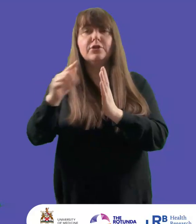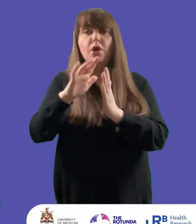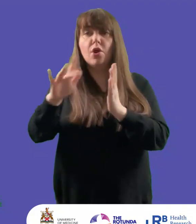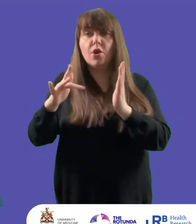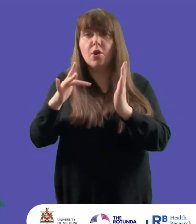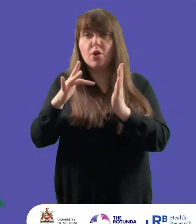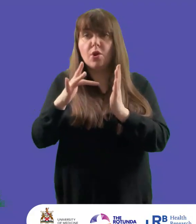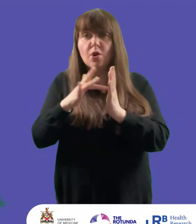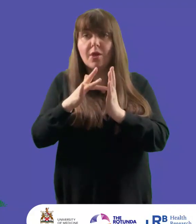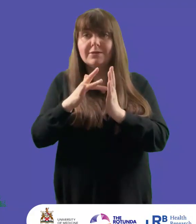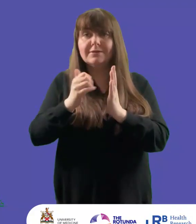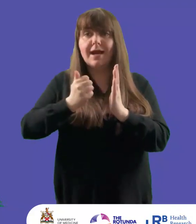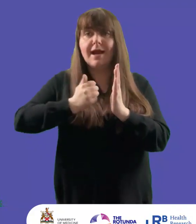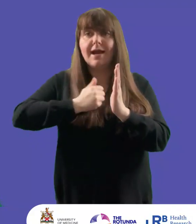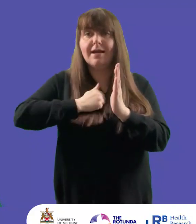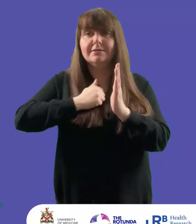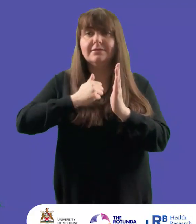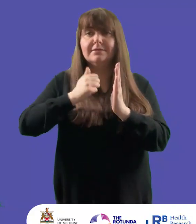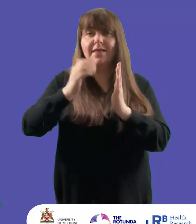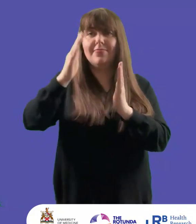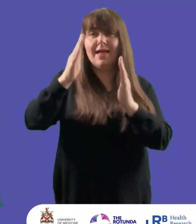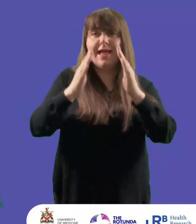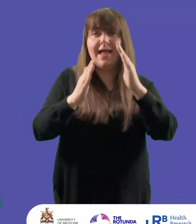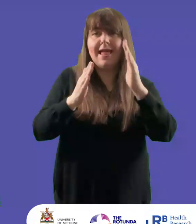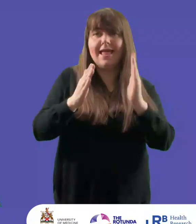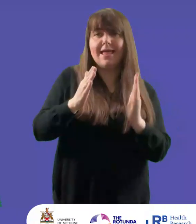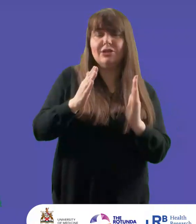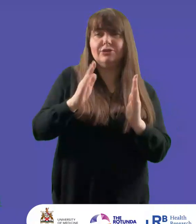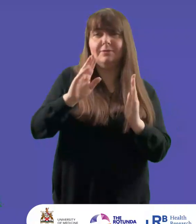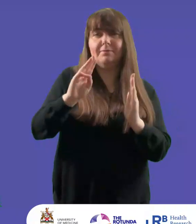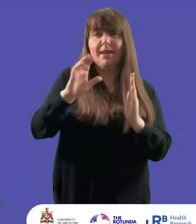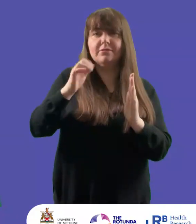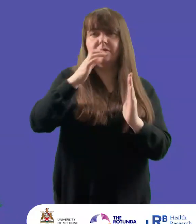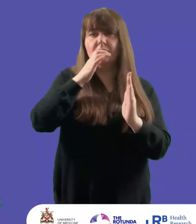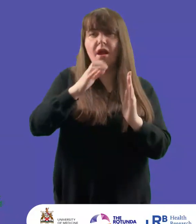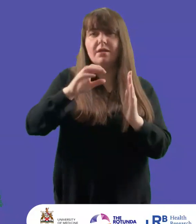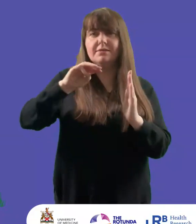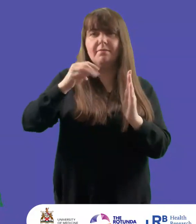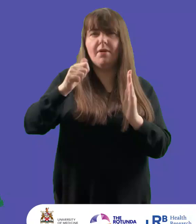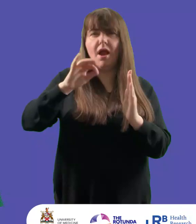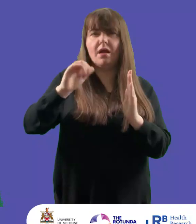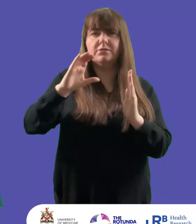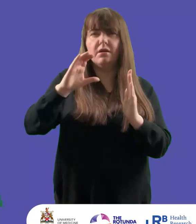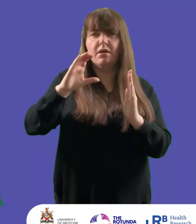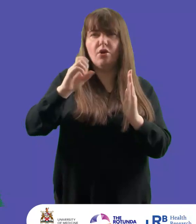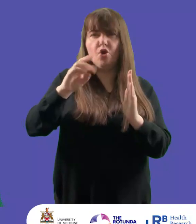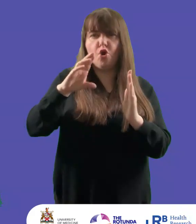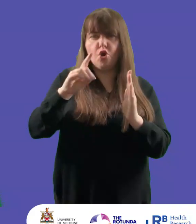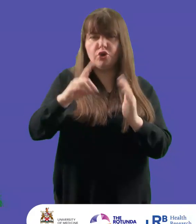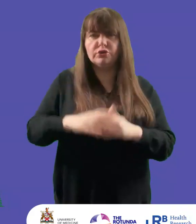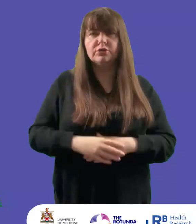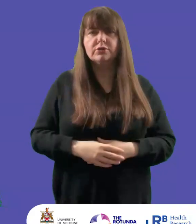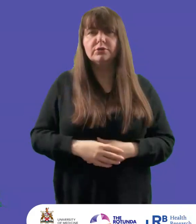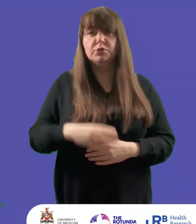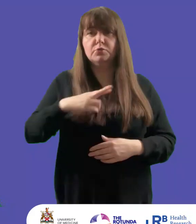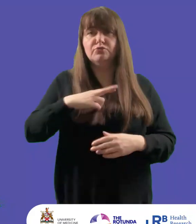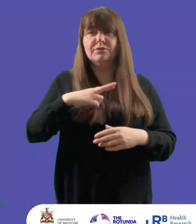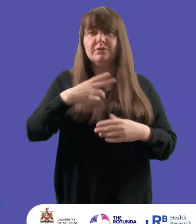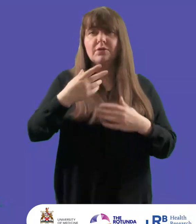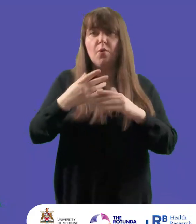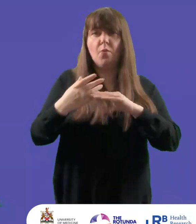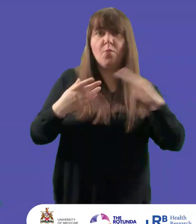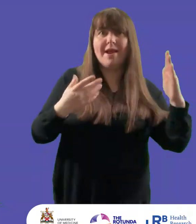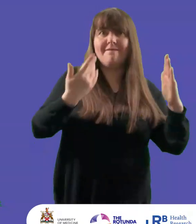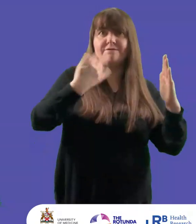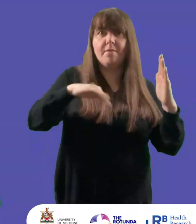it's located at the edge of the placenta, this is called a marginal cord or velamentous cord, which is